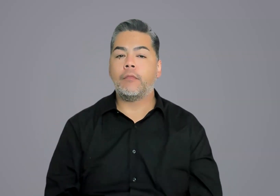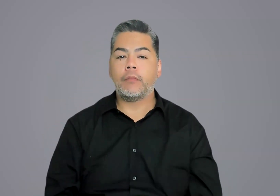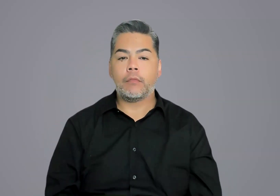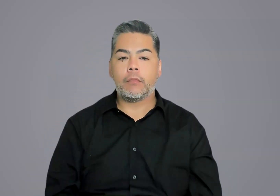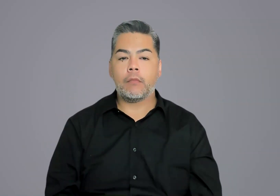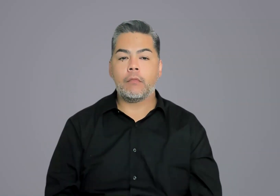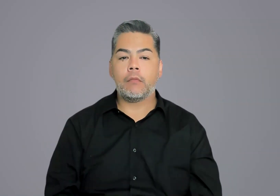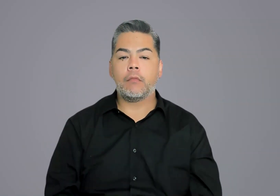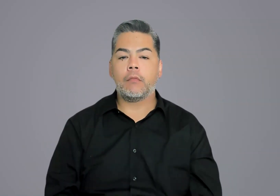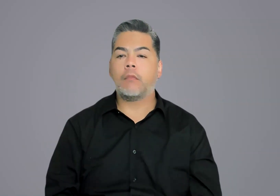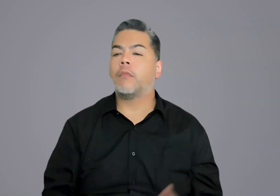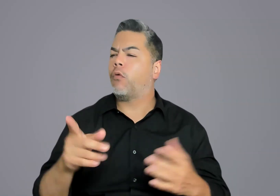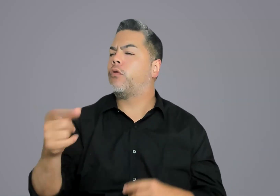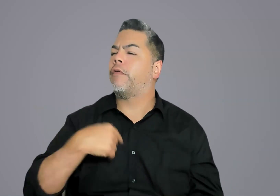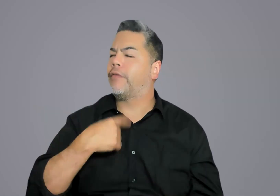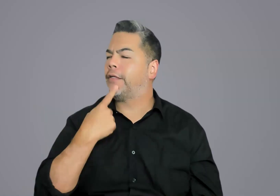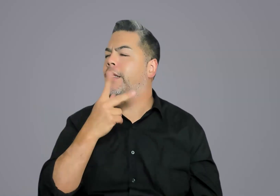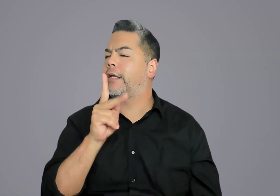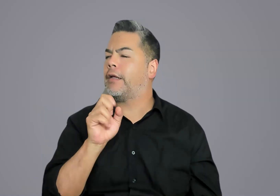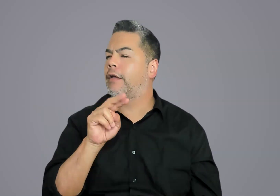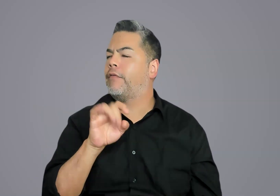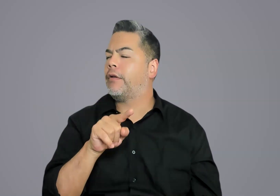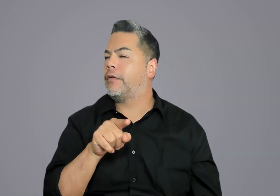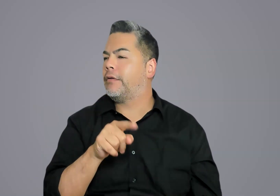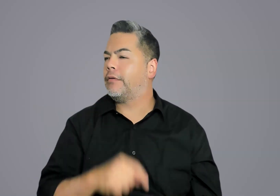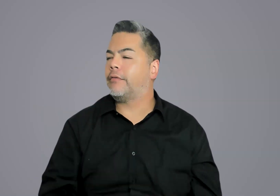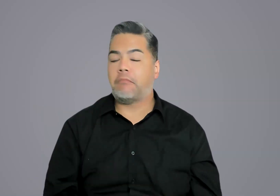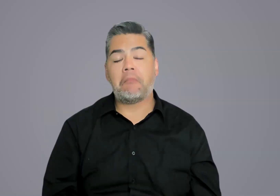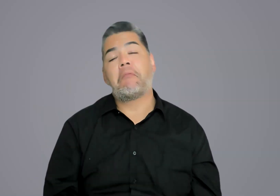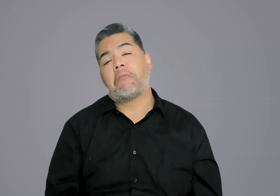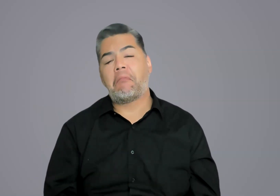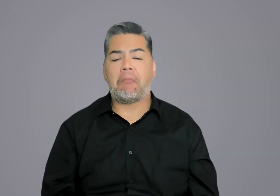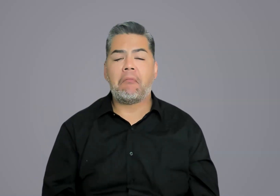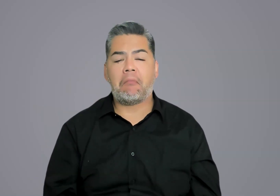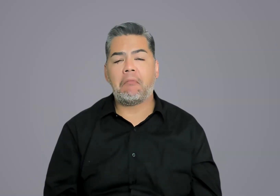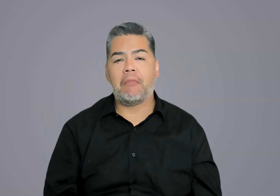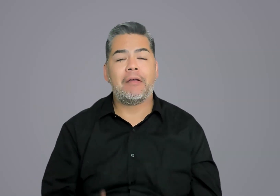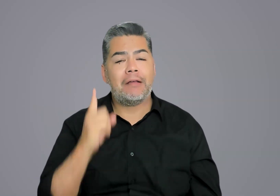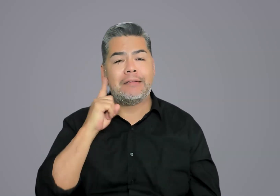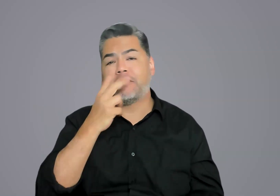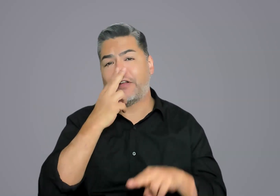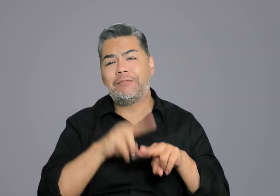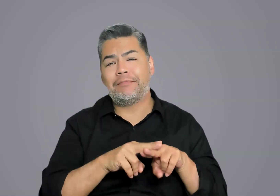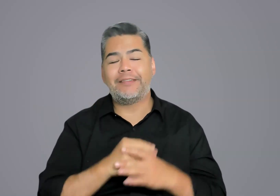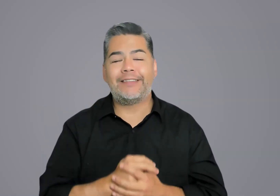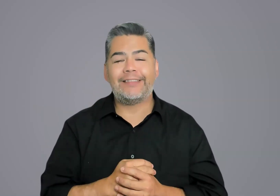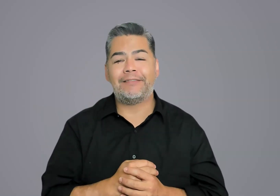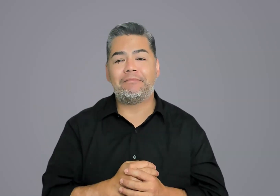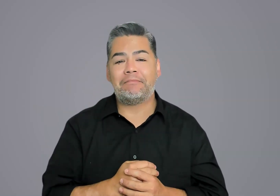What do you have to say about all this, Kevin? Well, that sounds fun. So broken,